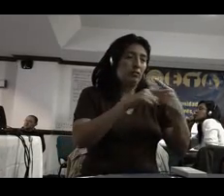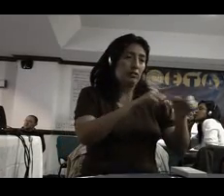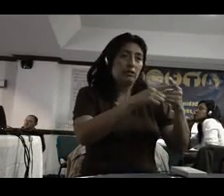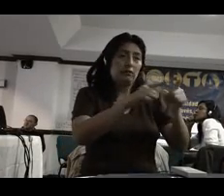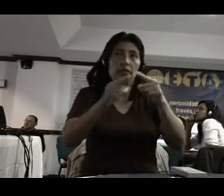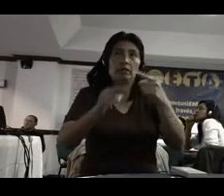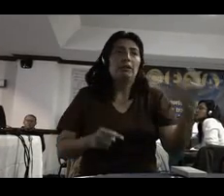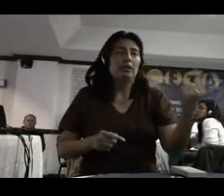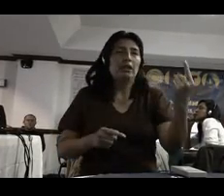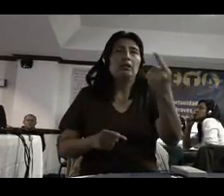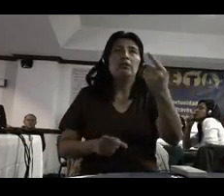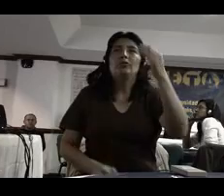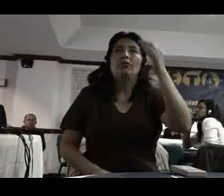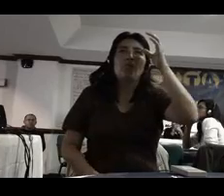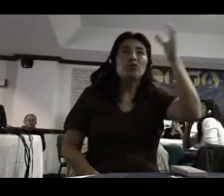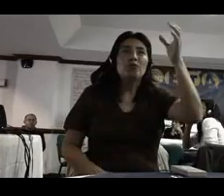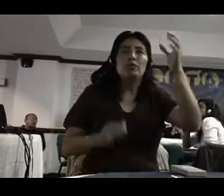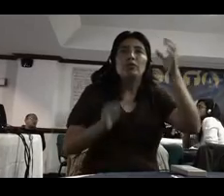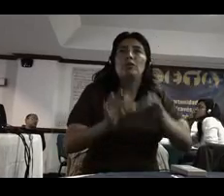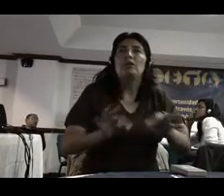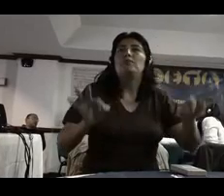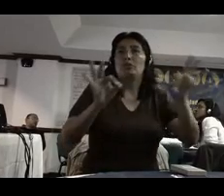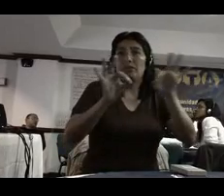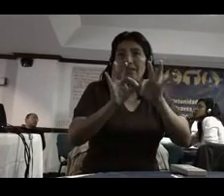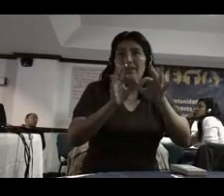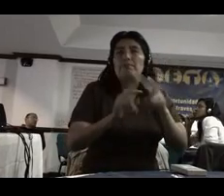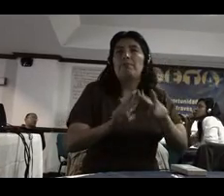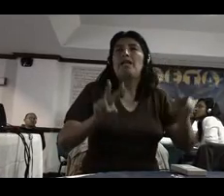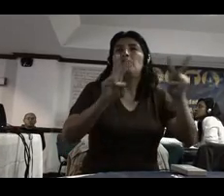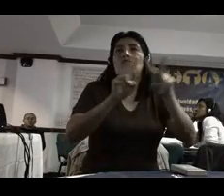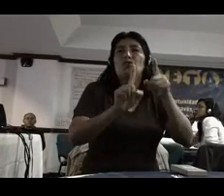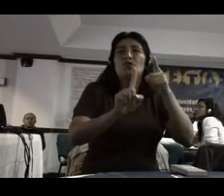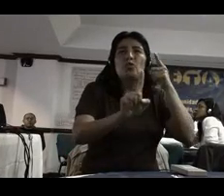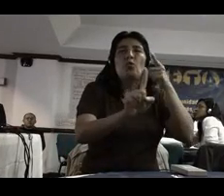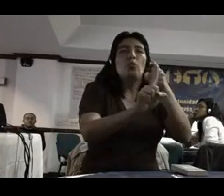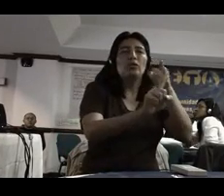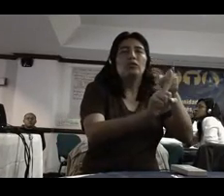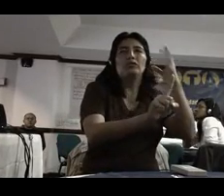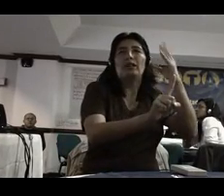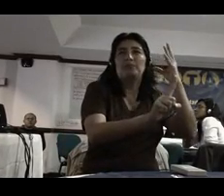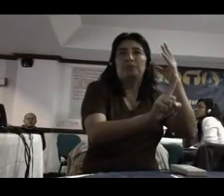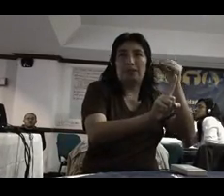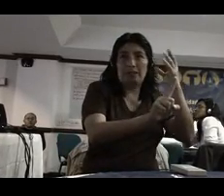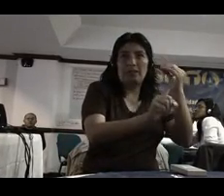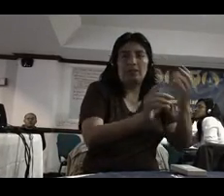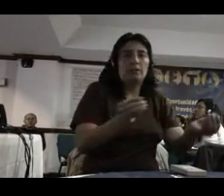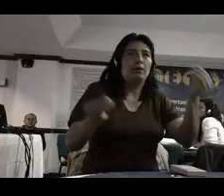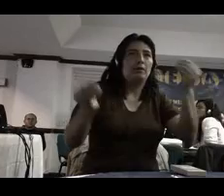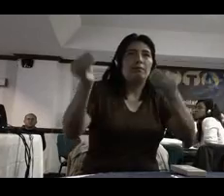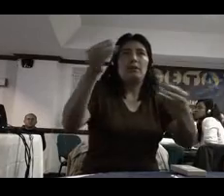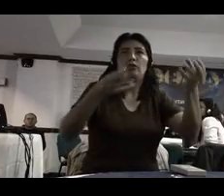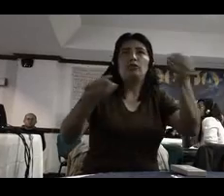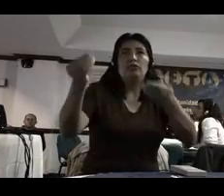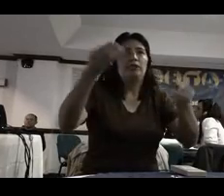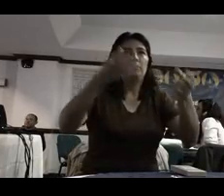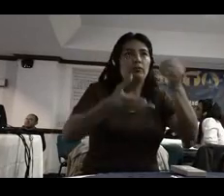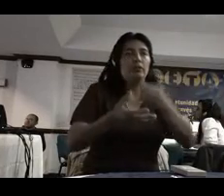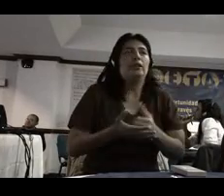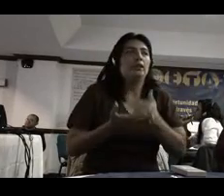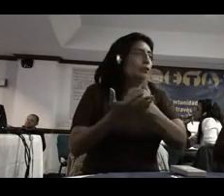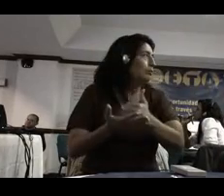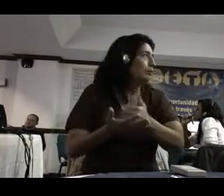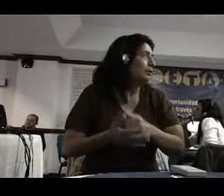So I really want you to reflect on that, because in a way I'm asking you, are you prepared to do this, to have this